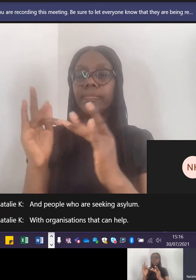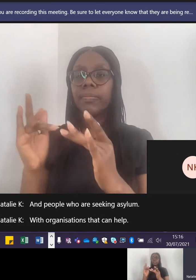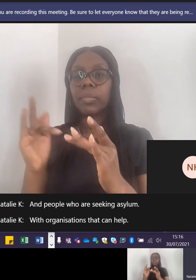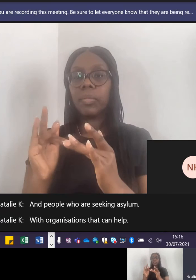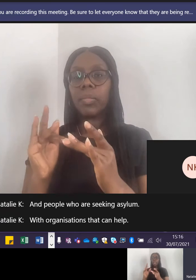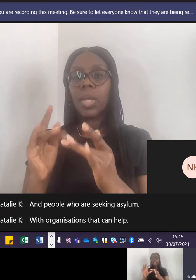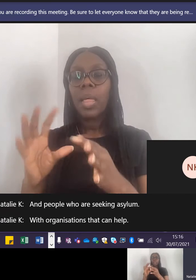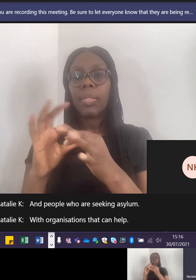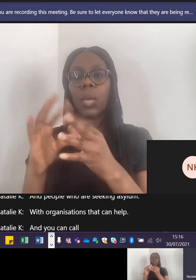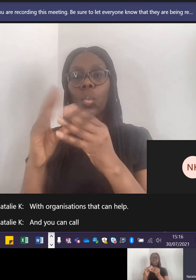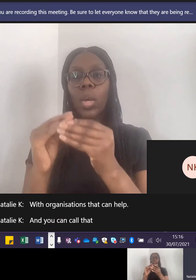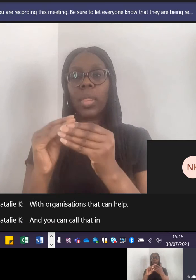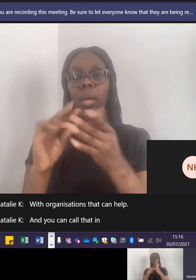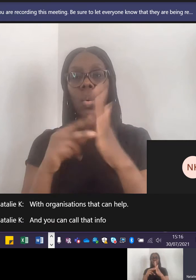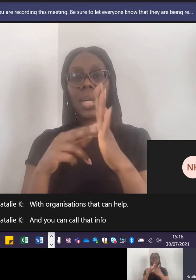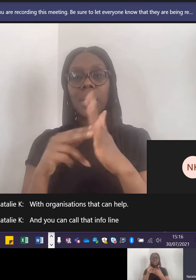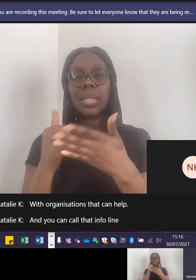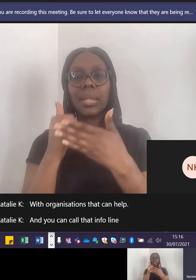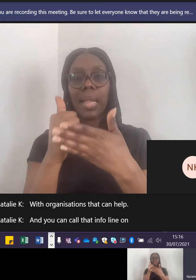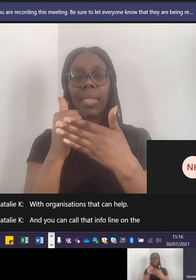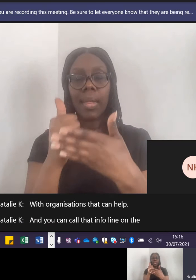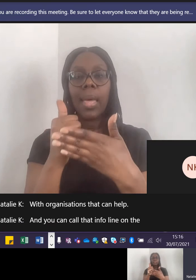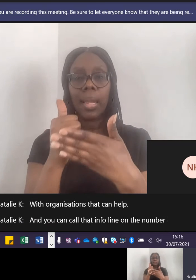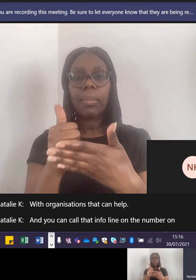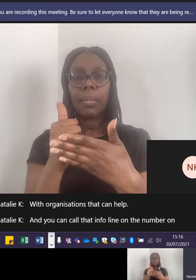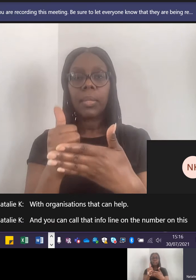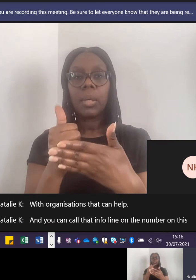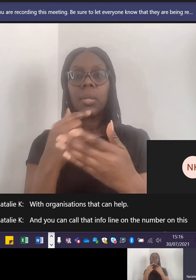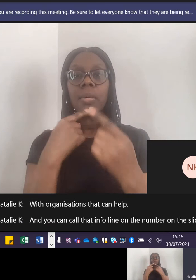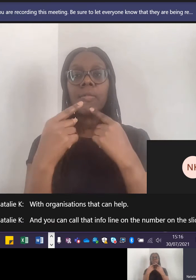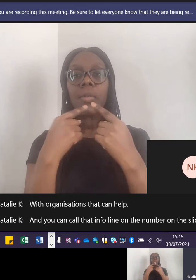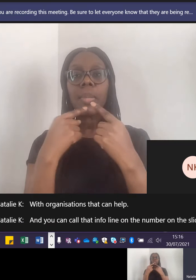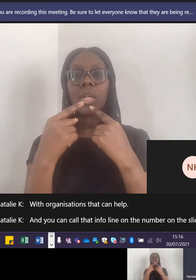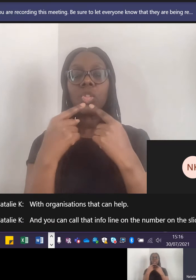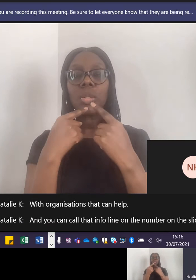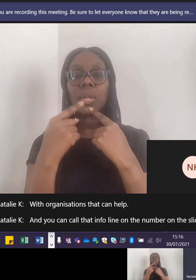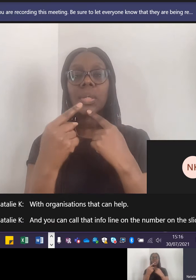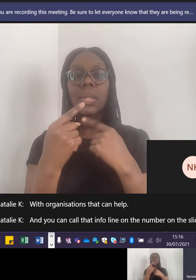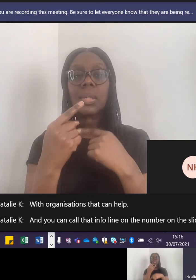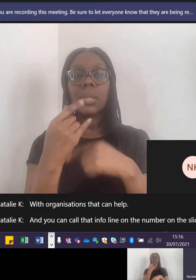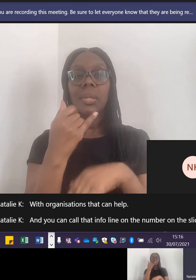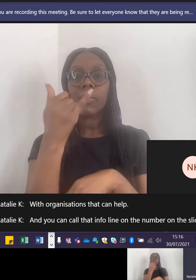And you can call their info line on the number on the slide.